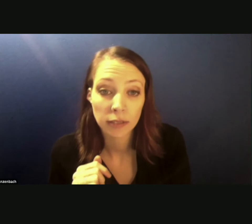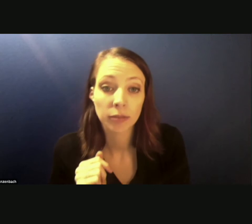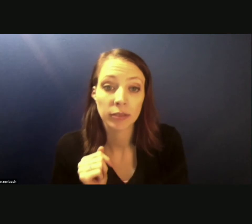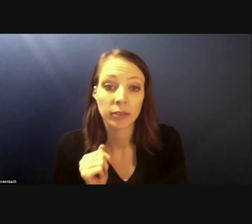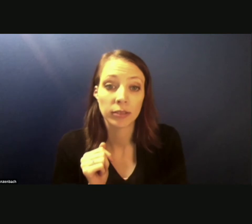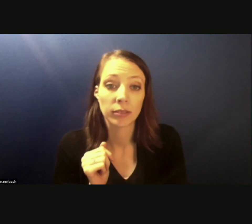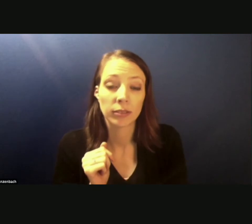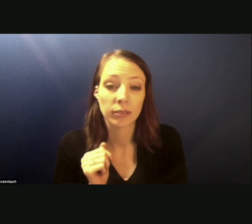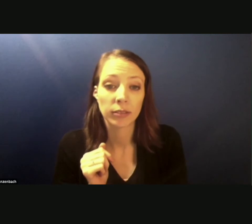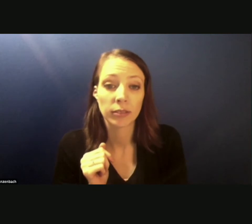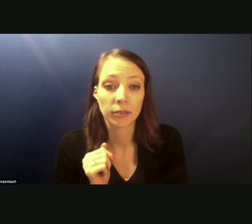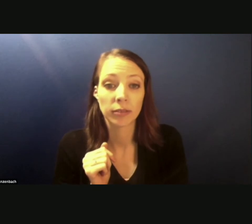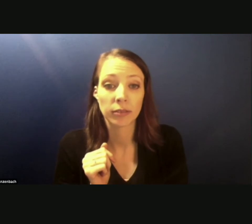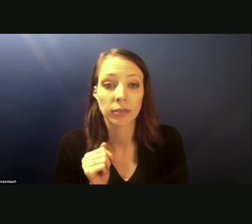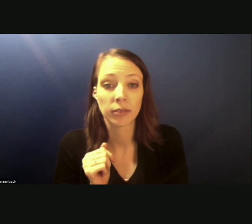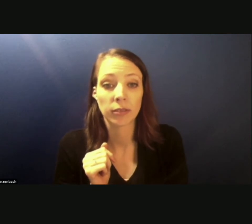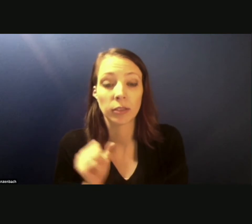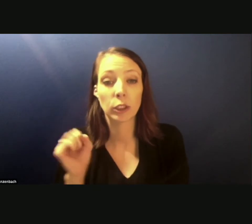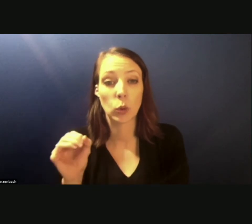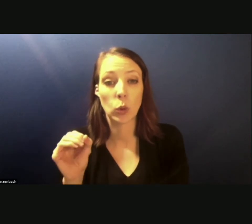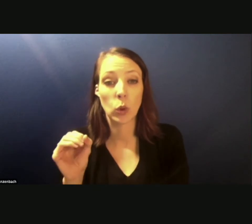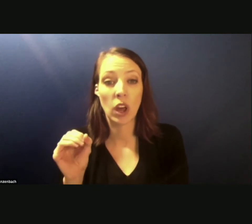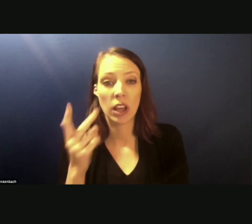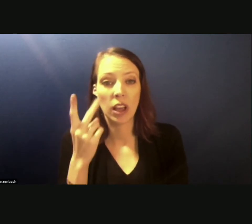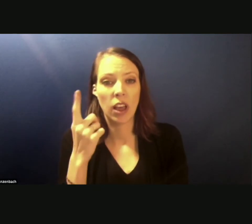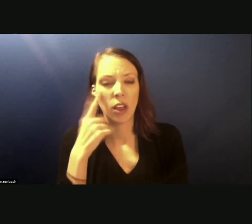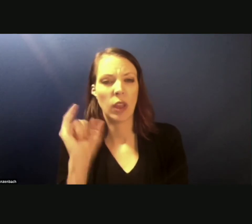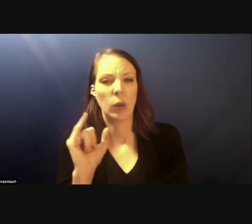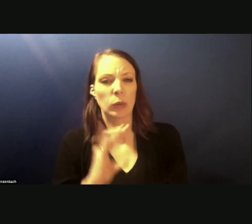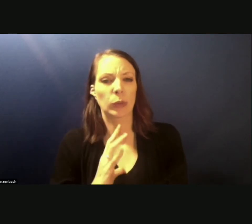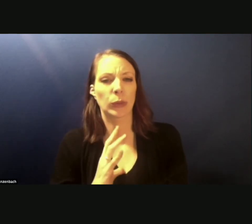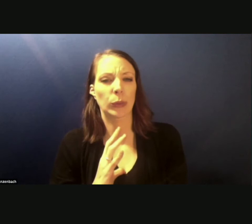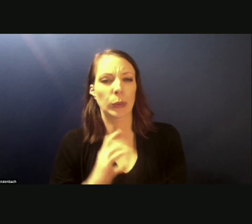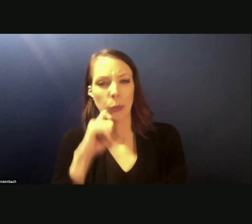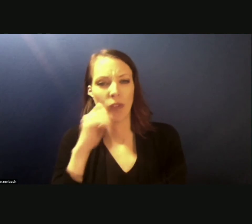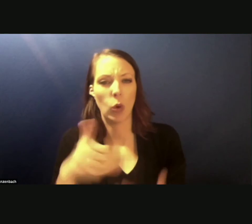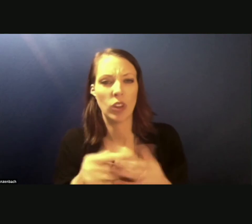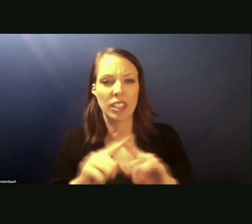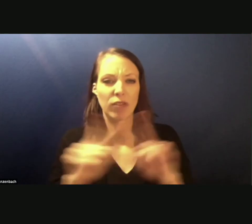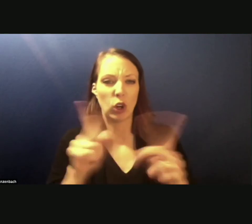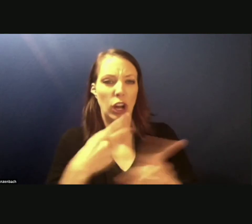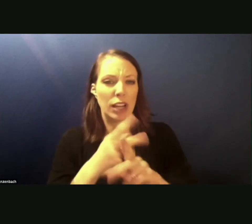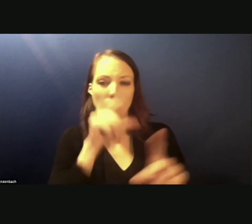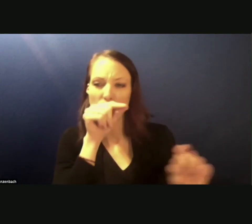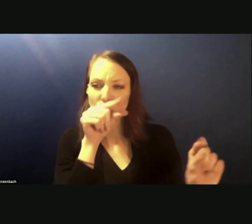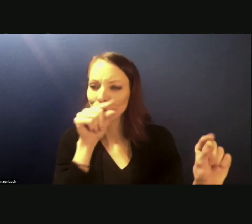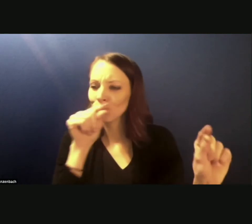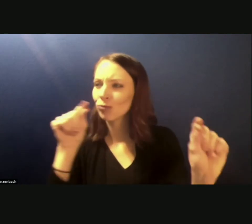Muscovy duck. Mhm. So I thought that was really neat because I mean we have all these different types of